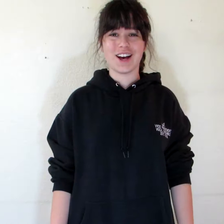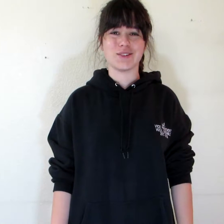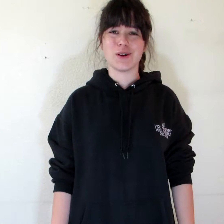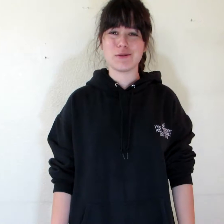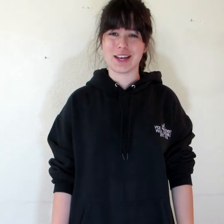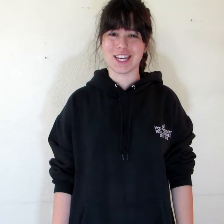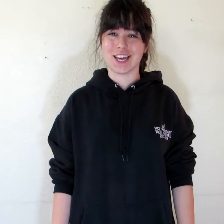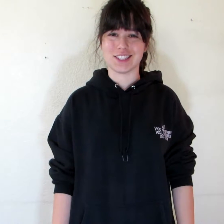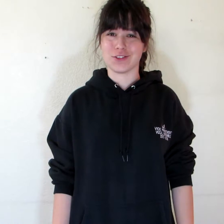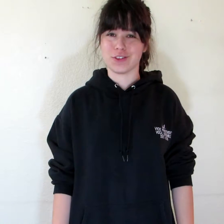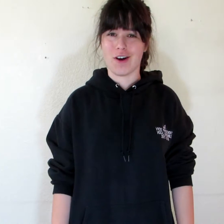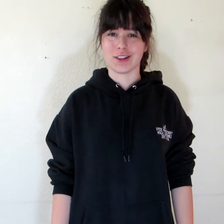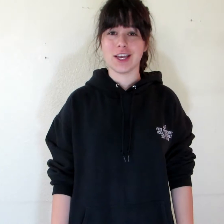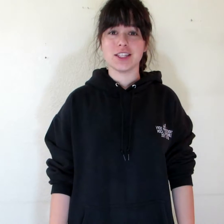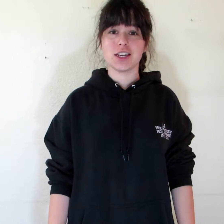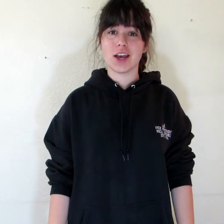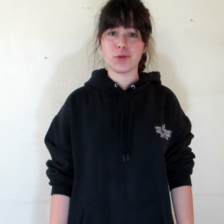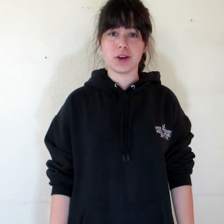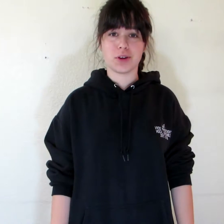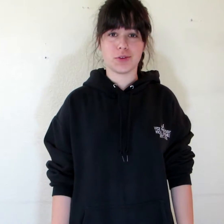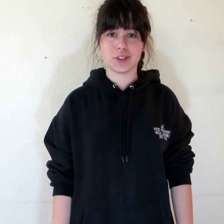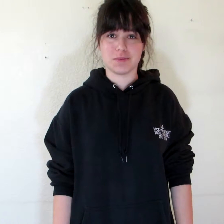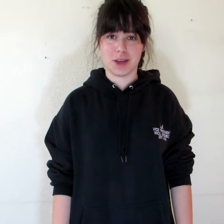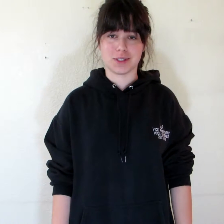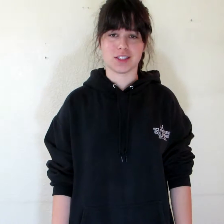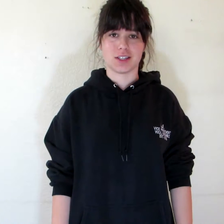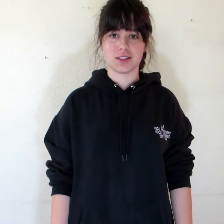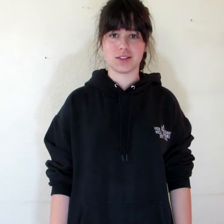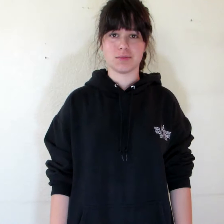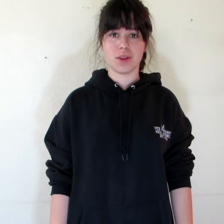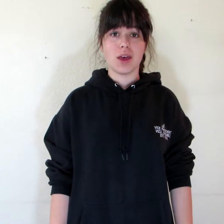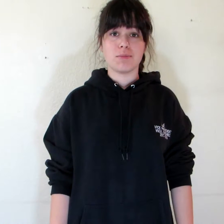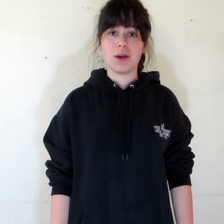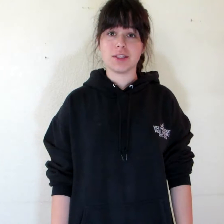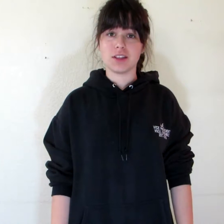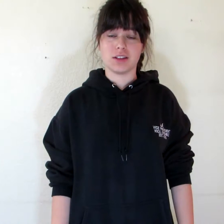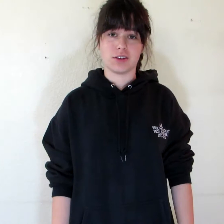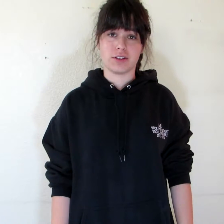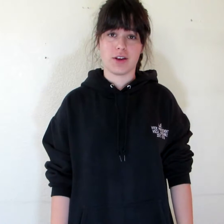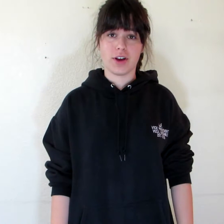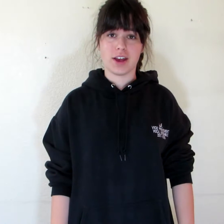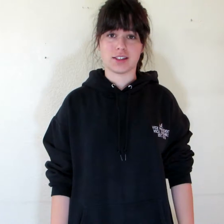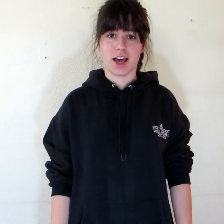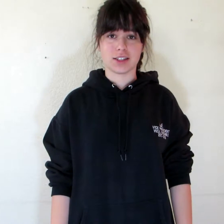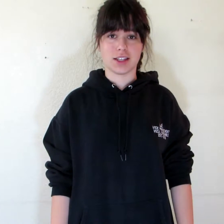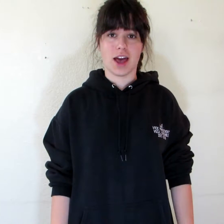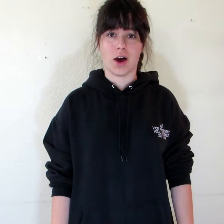Hi, welcome back to ASL for All. Today we'll be going over some baby signs. Baby signs are never exactly how you